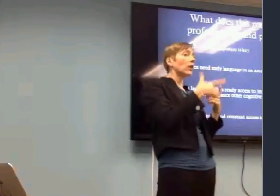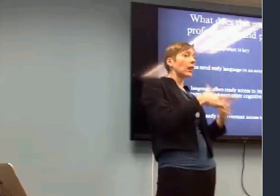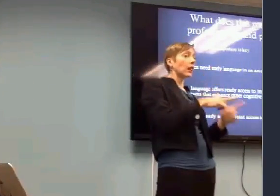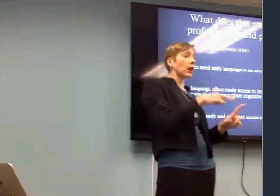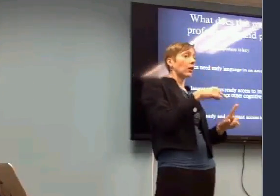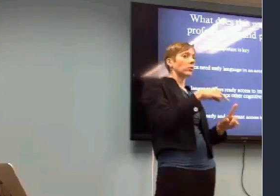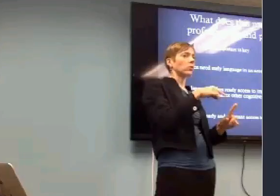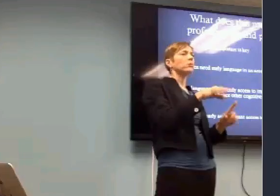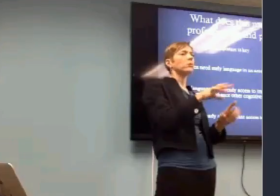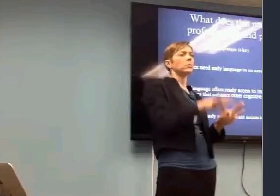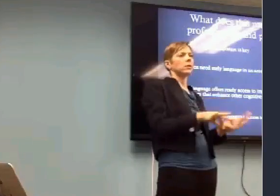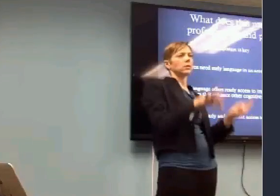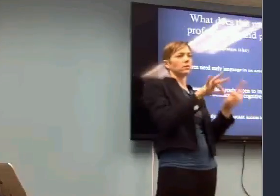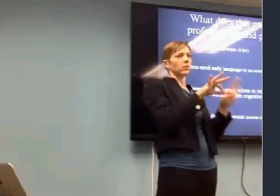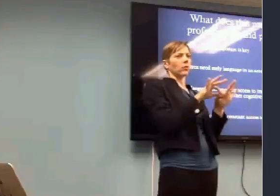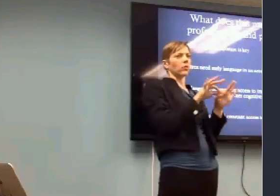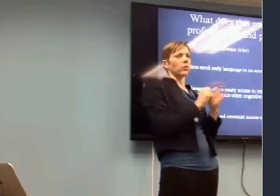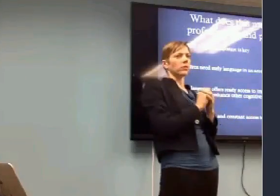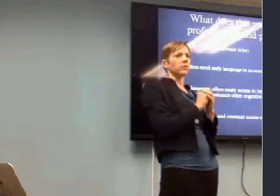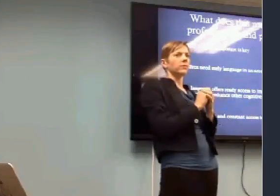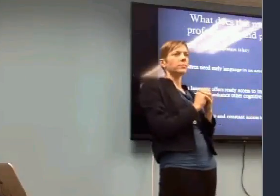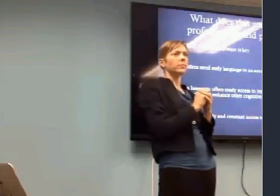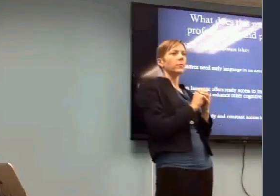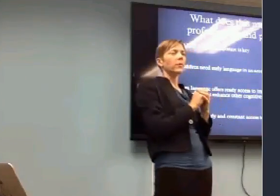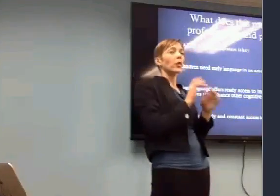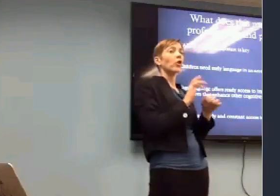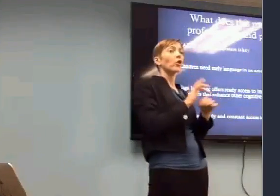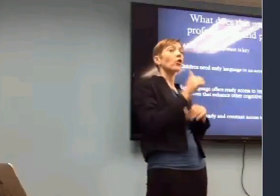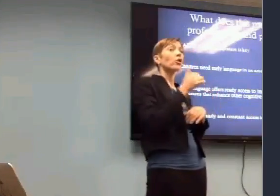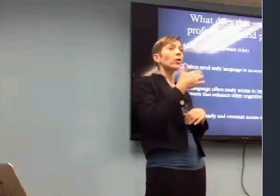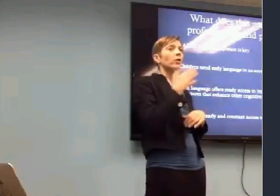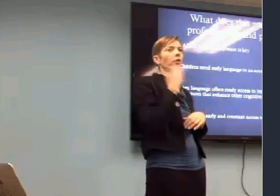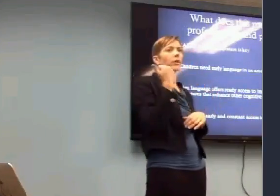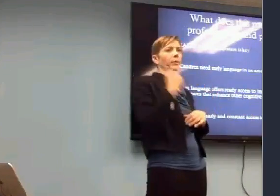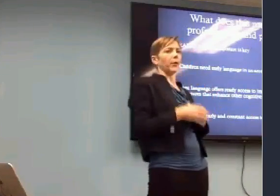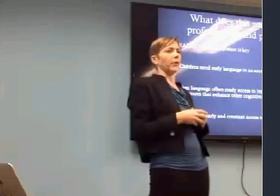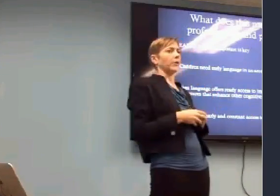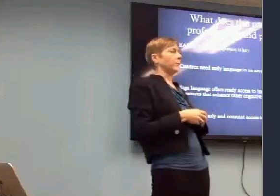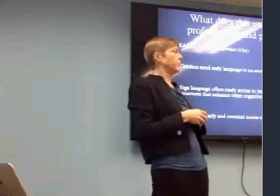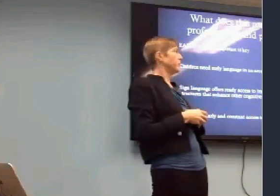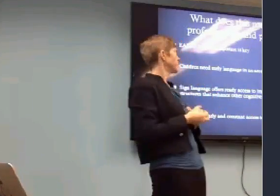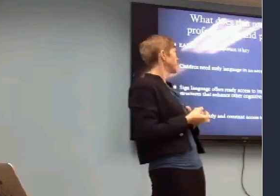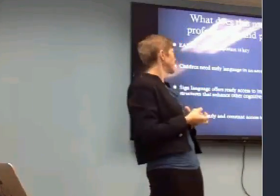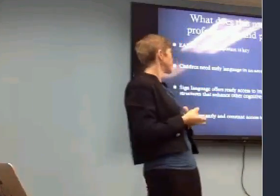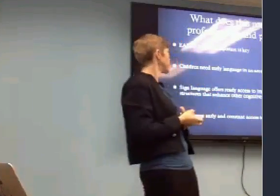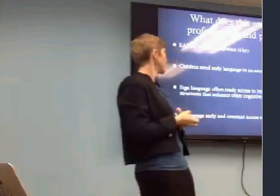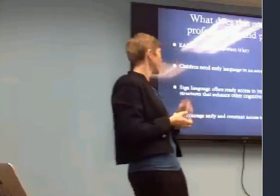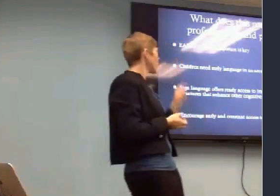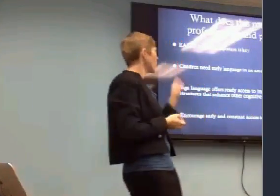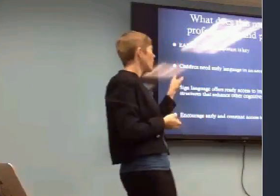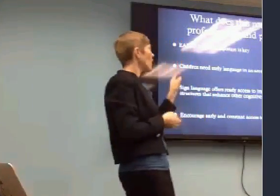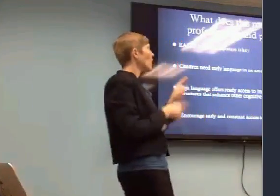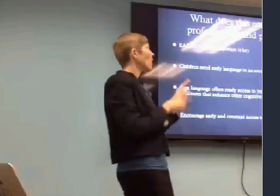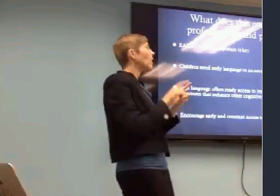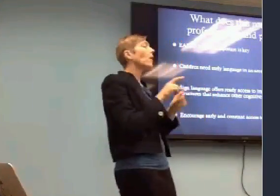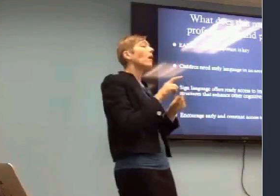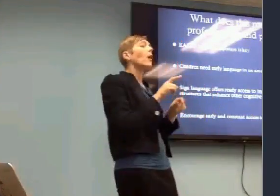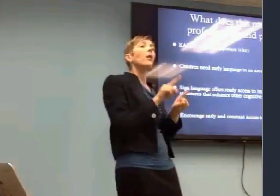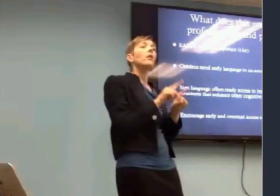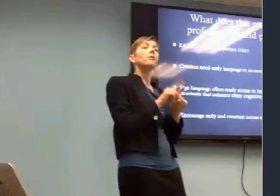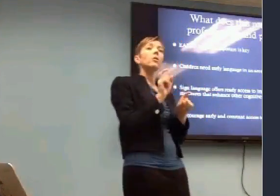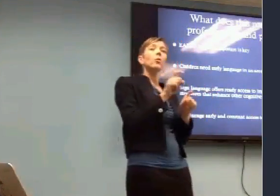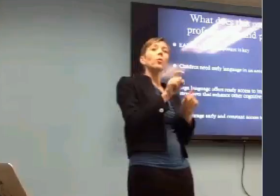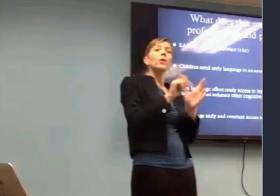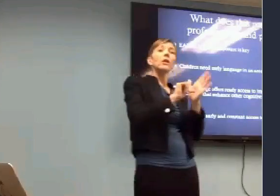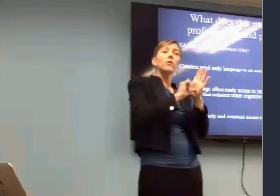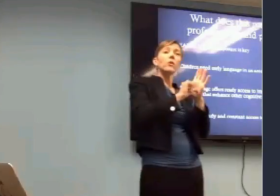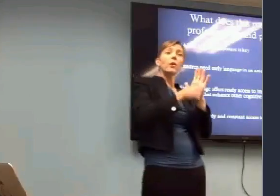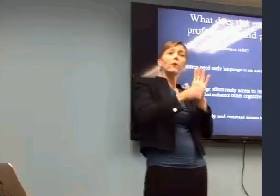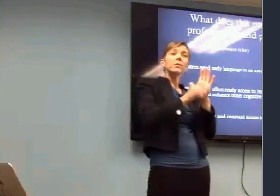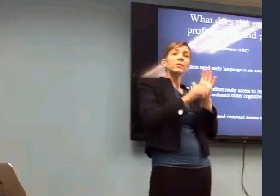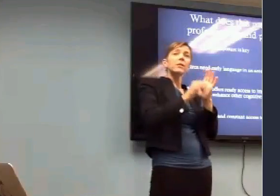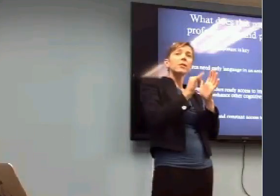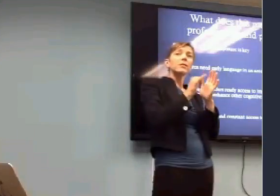keep emphasizing early language exposure is important. The earlier that happens, the better it